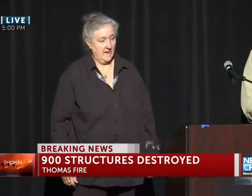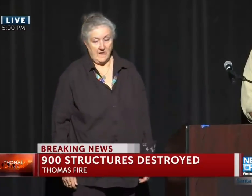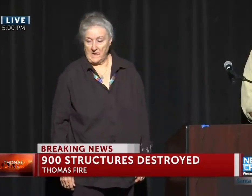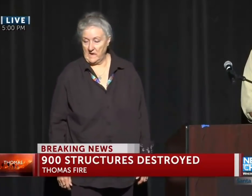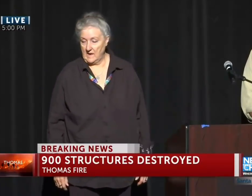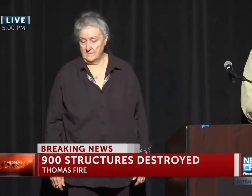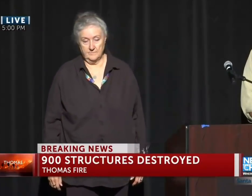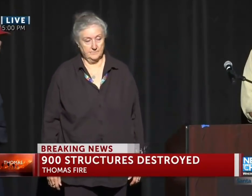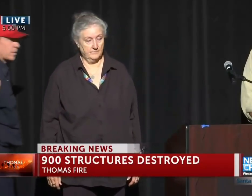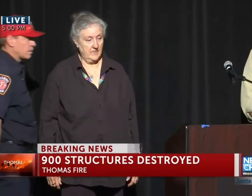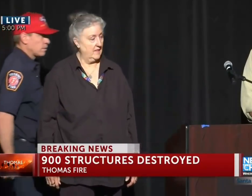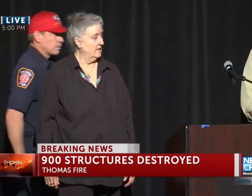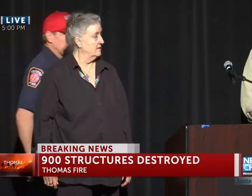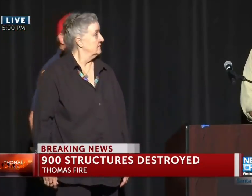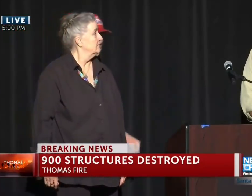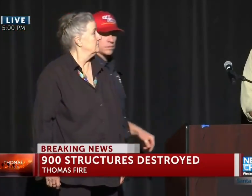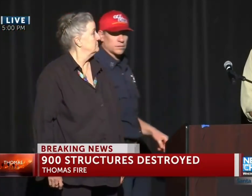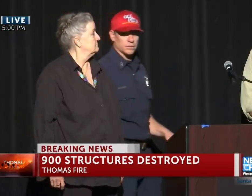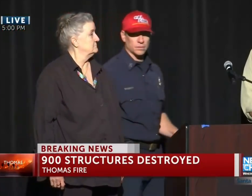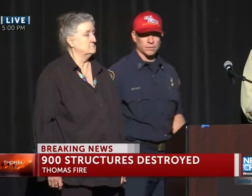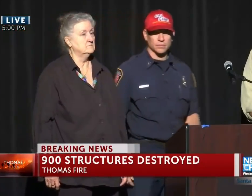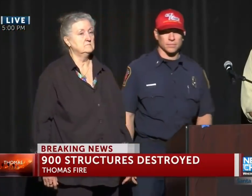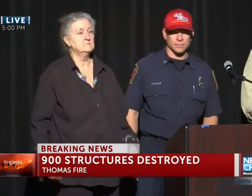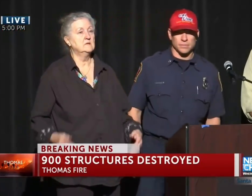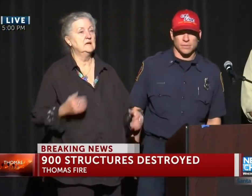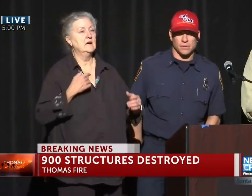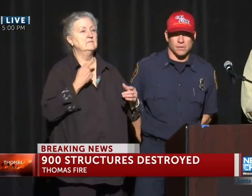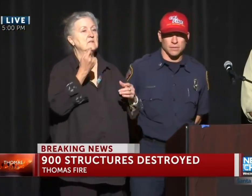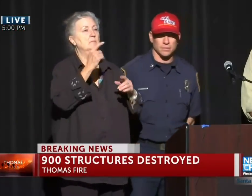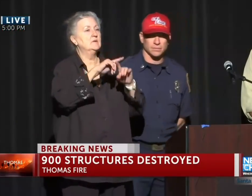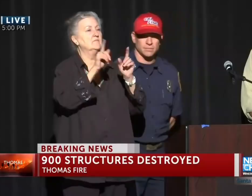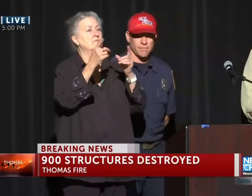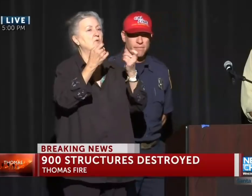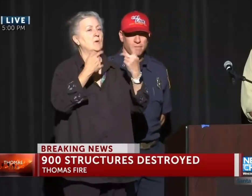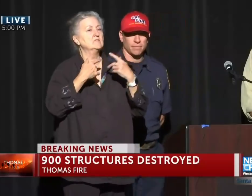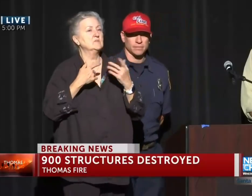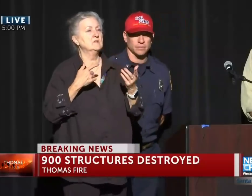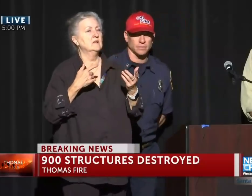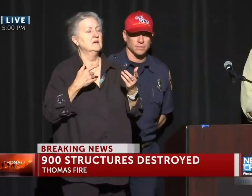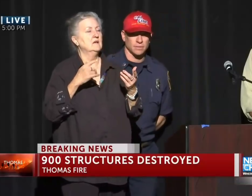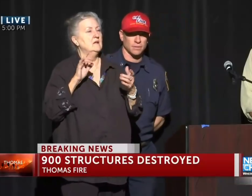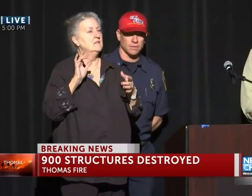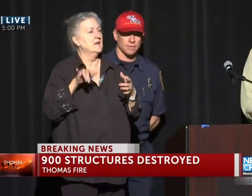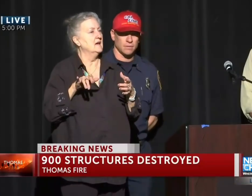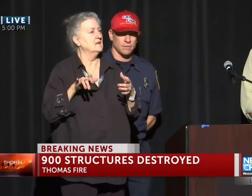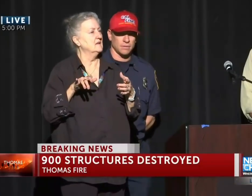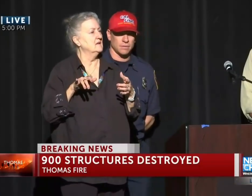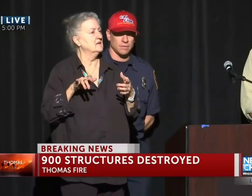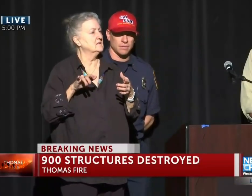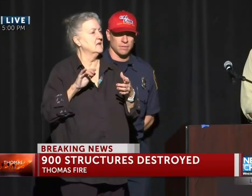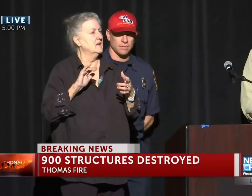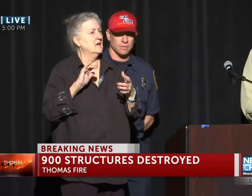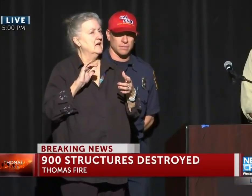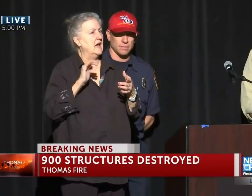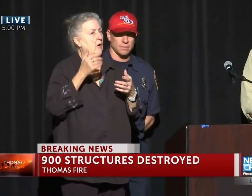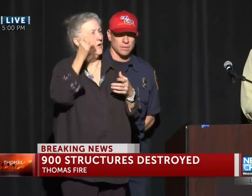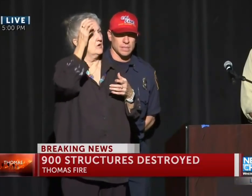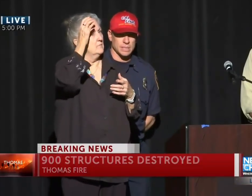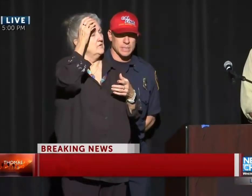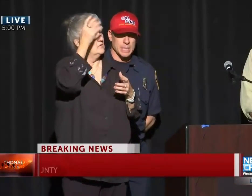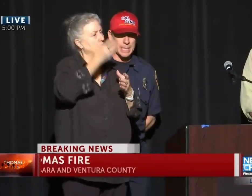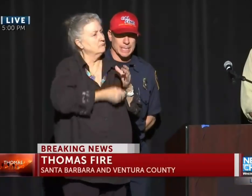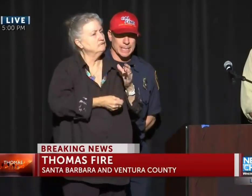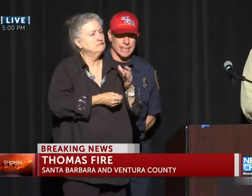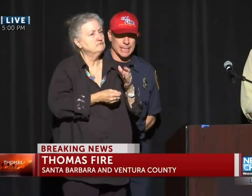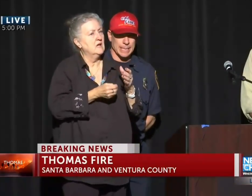Okay, we're going to do a station ID since it's the top of the hour. You're watching News Channel 3 and KCOI 12. And this is the community town hall meeting at San